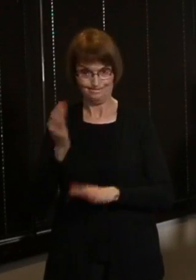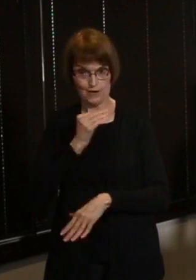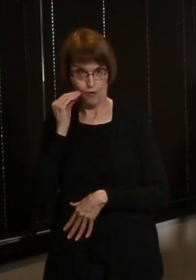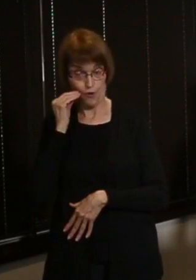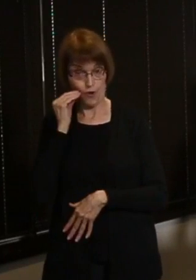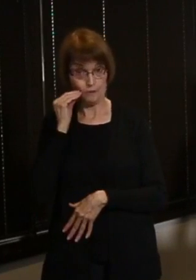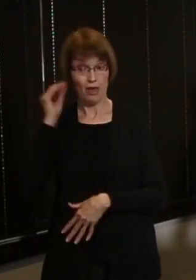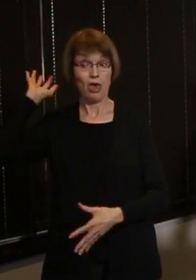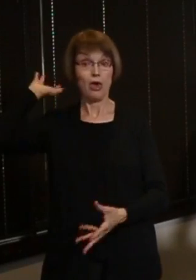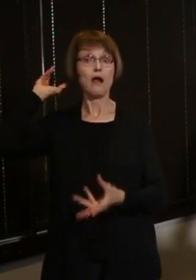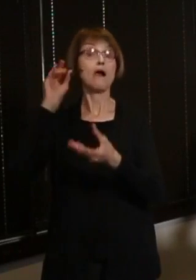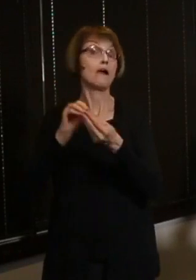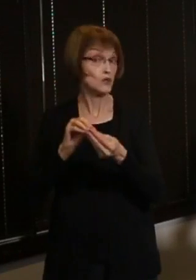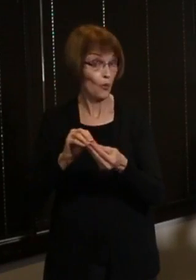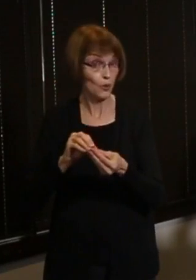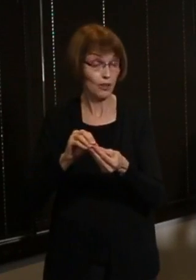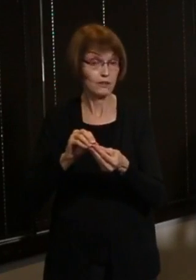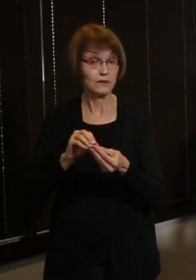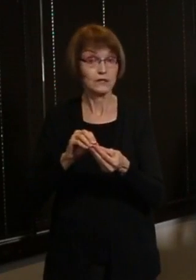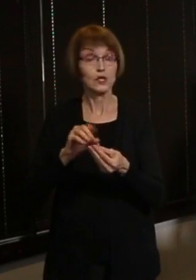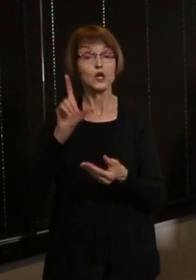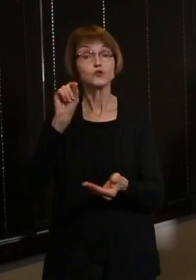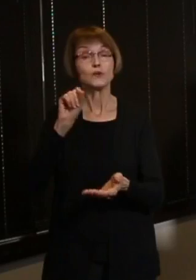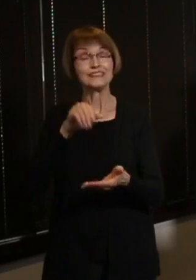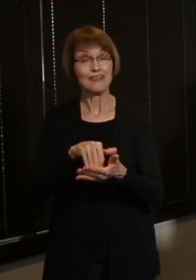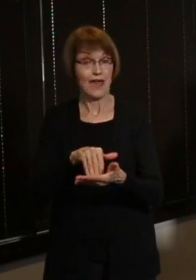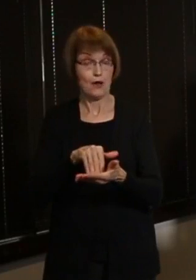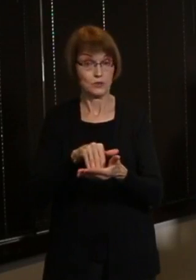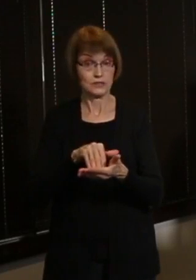our cumulative total to